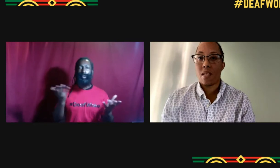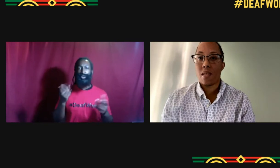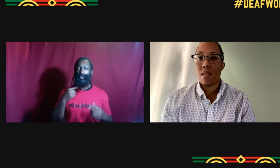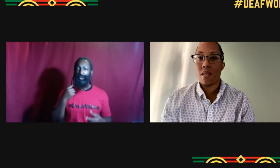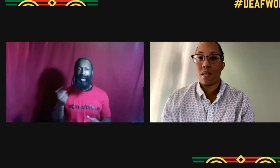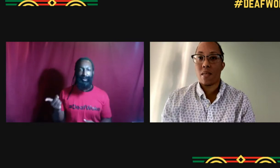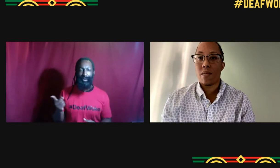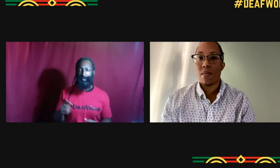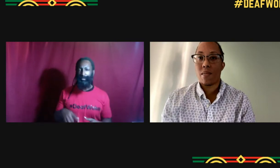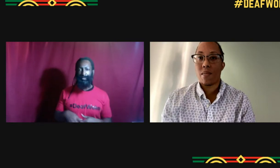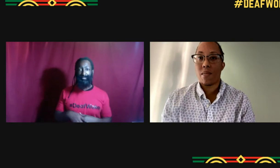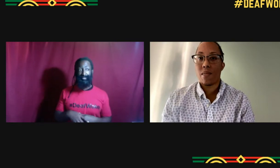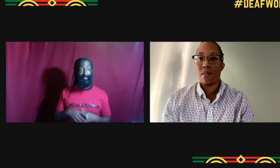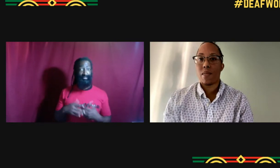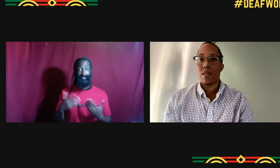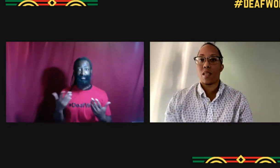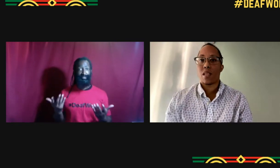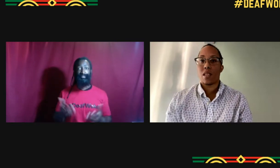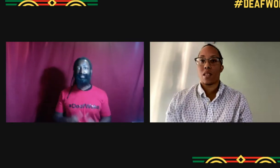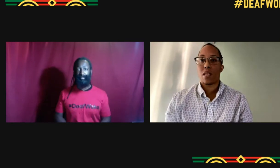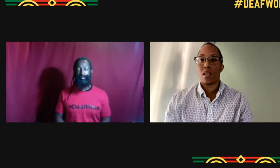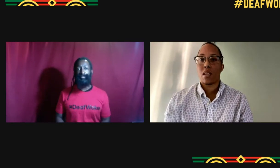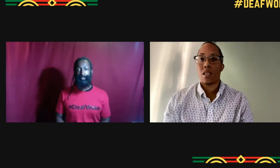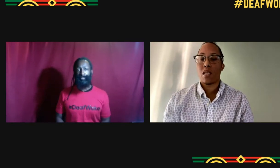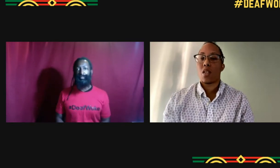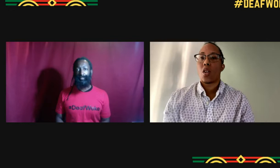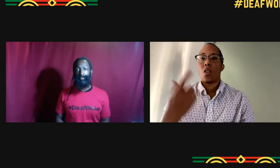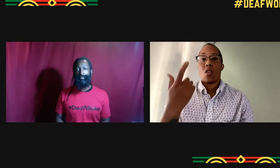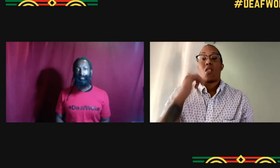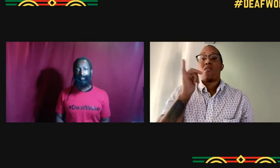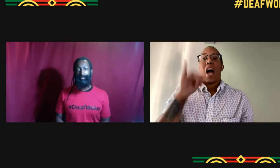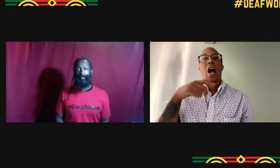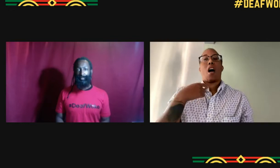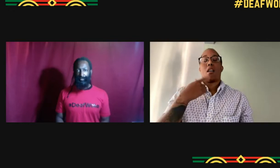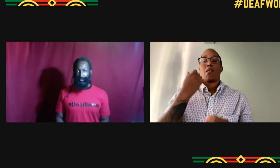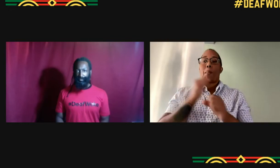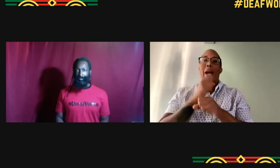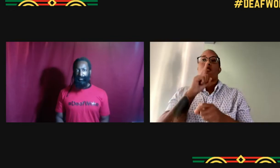who's potentially maybe, you know, thinking about top surgery?